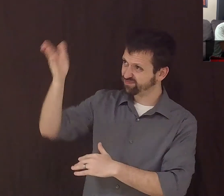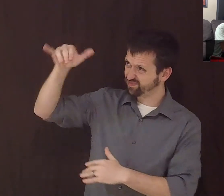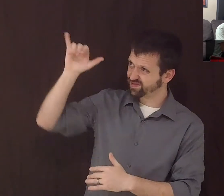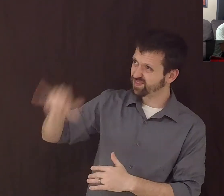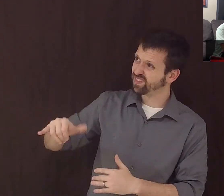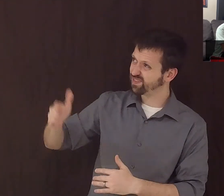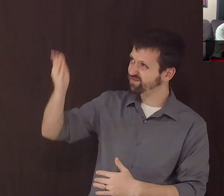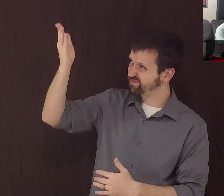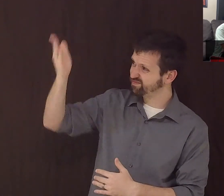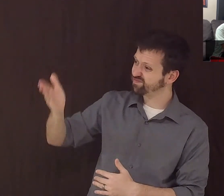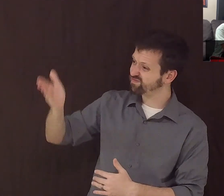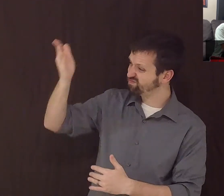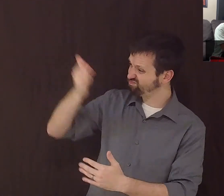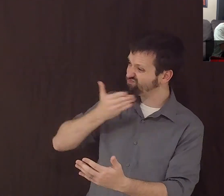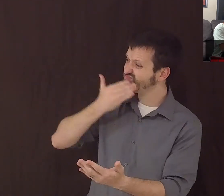are. That's who you